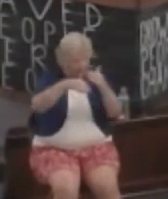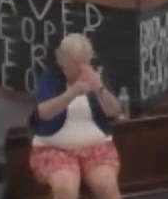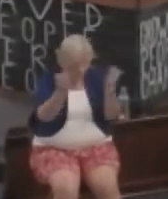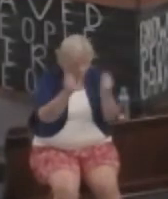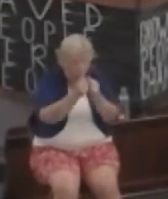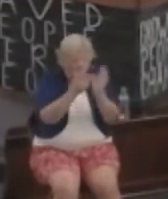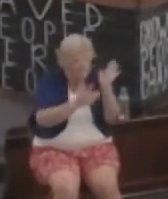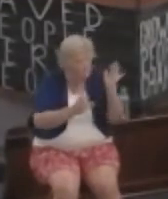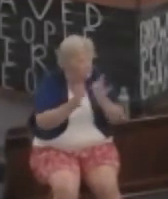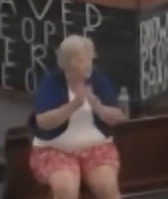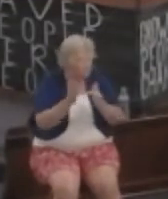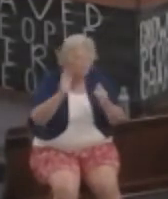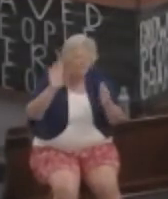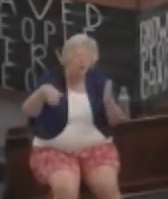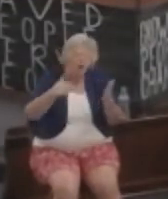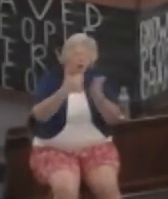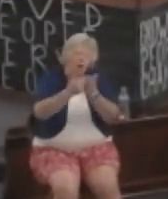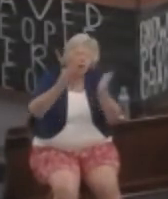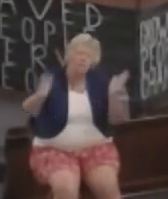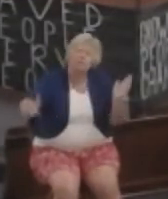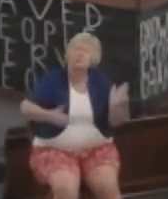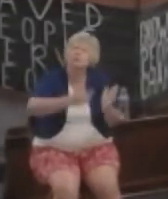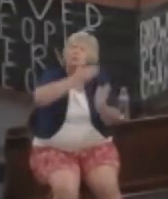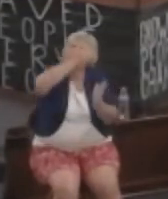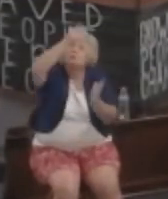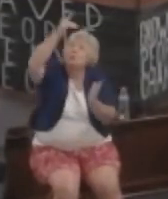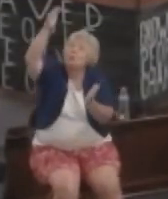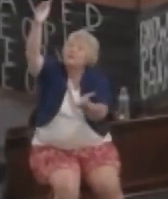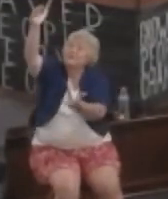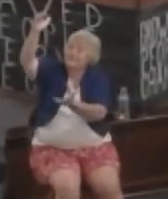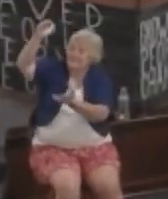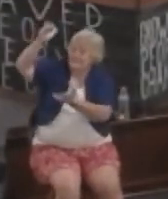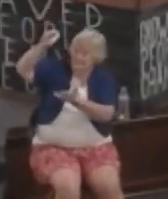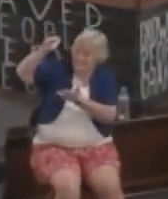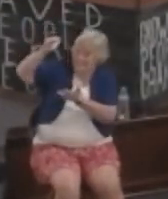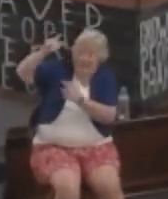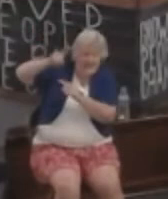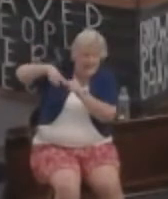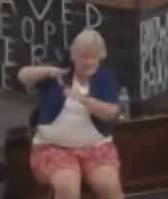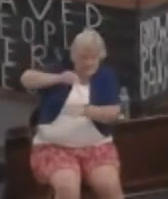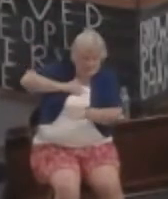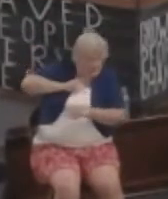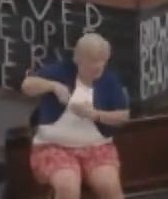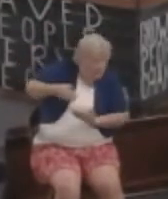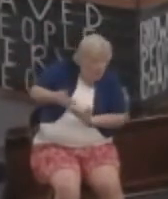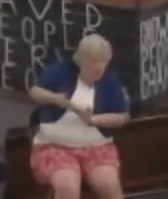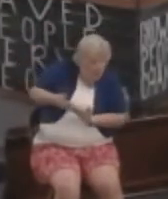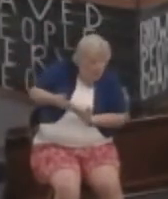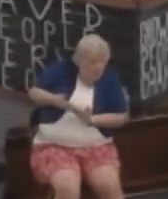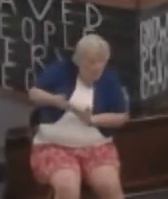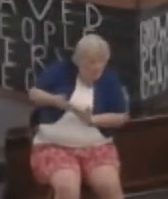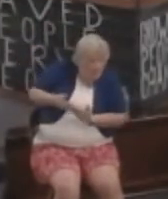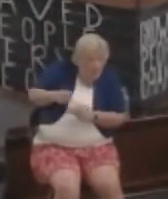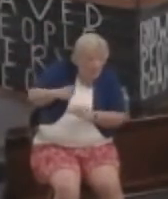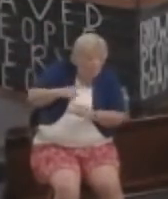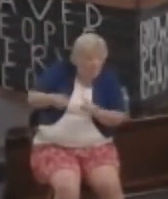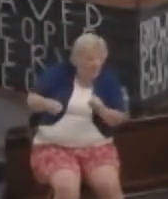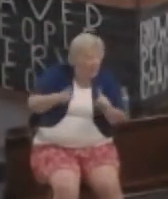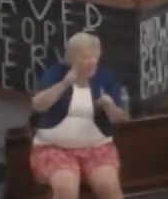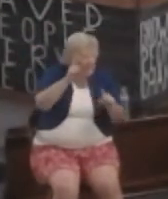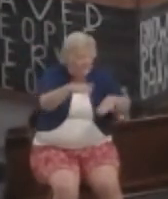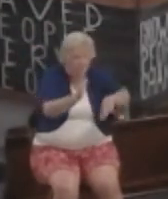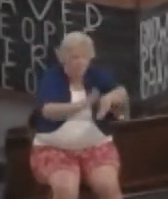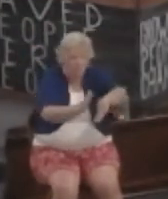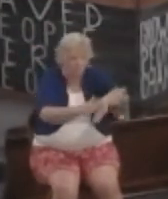have all the glory you cannot even withstand. But with that, I have to give you a warning.